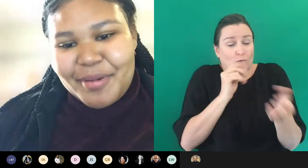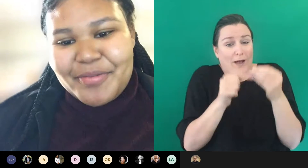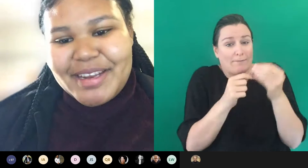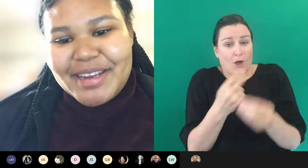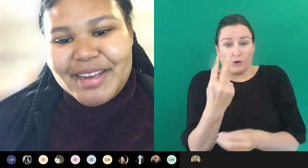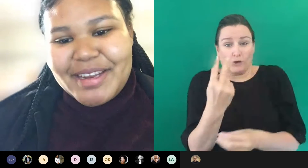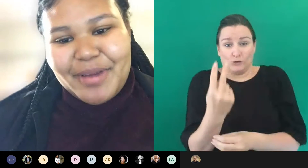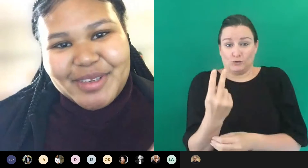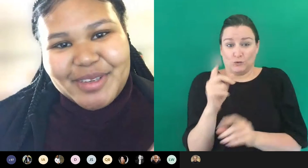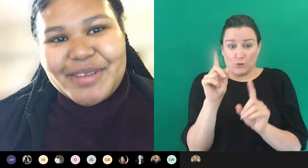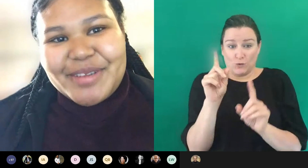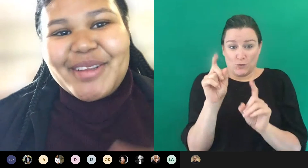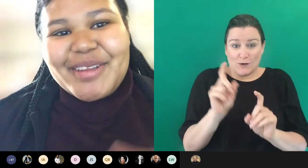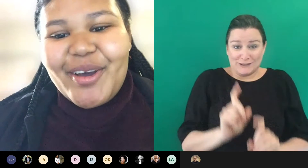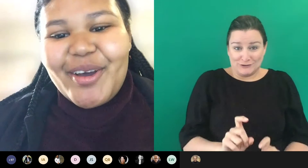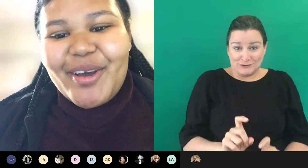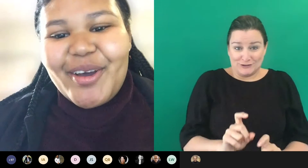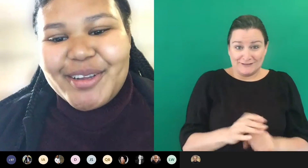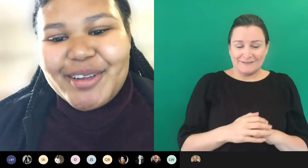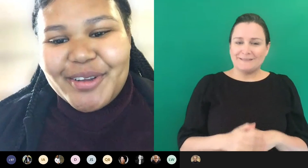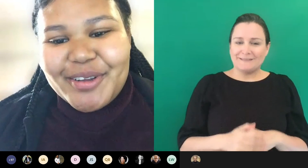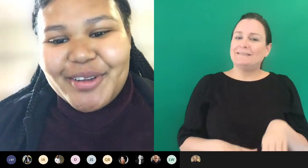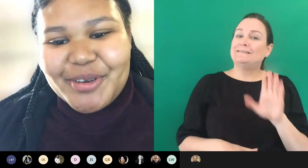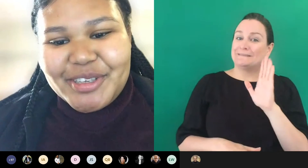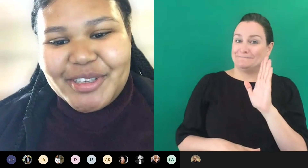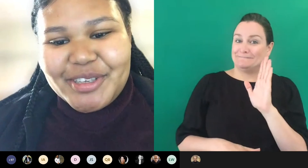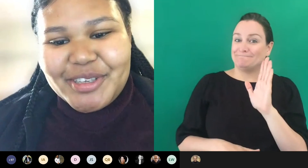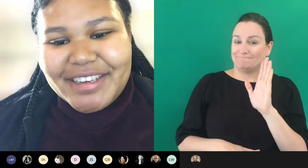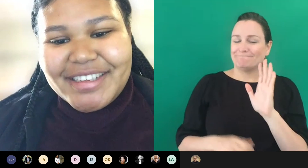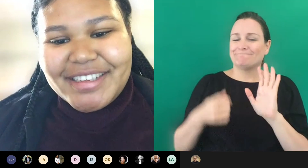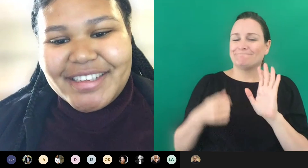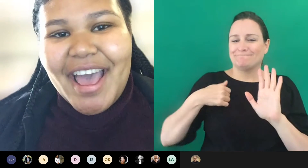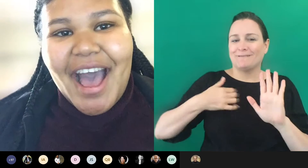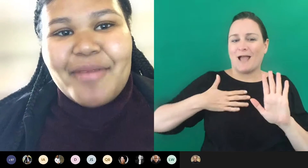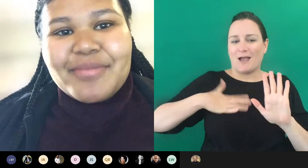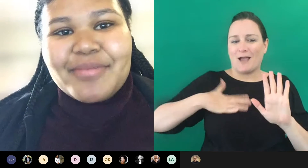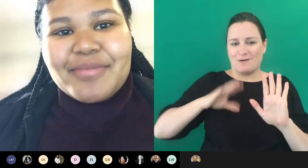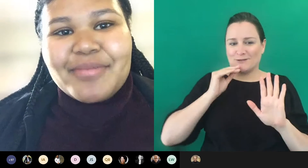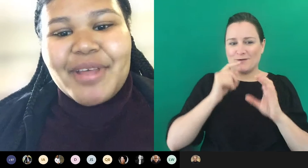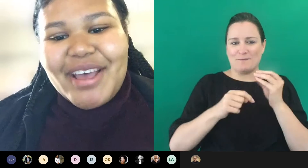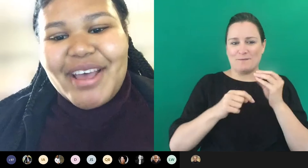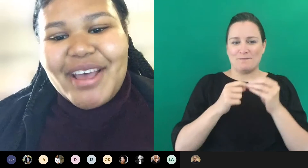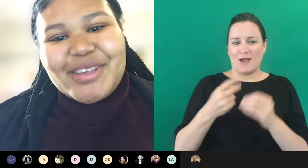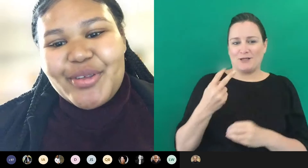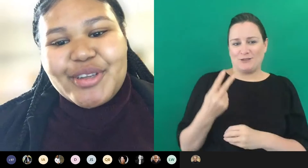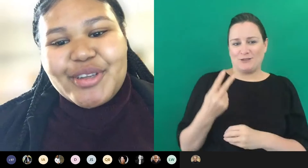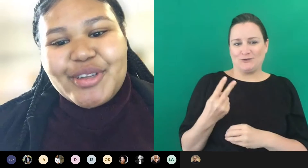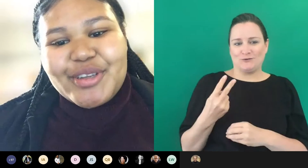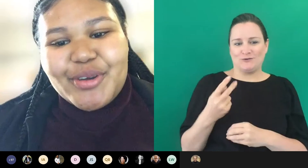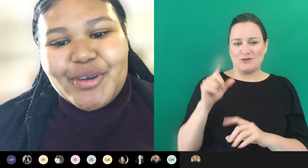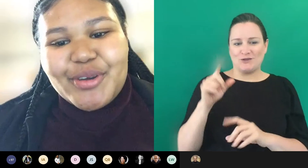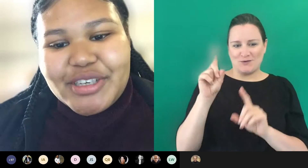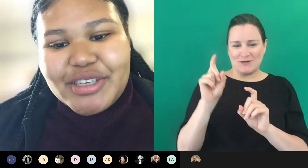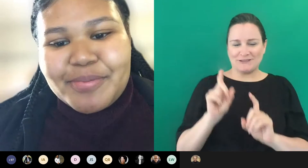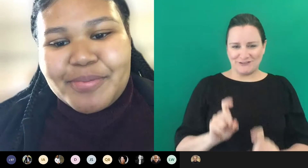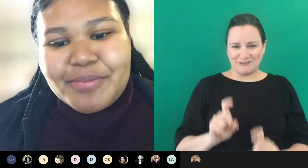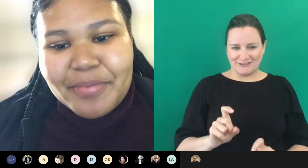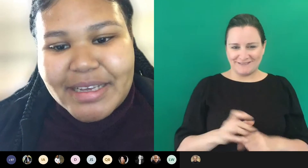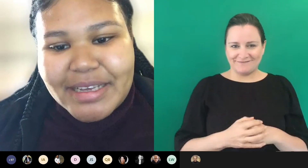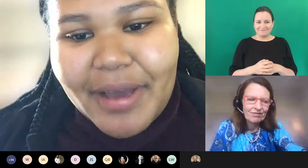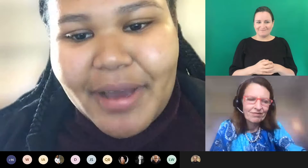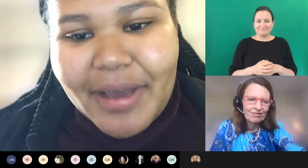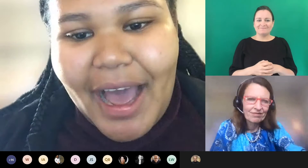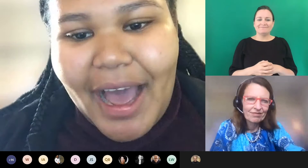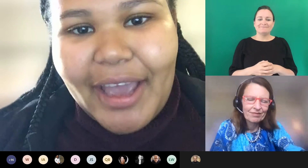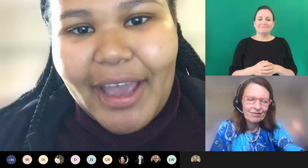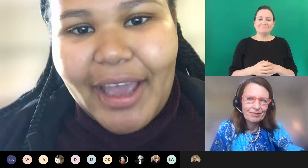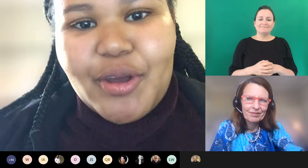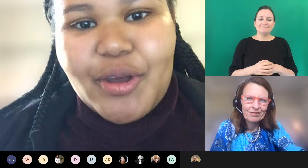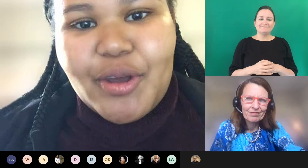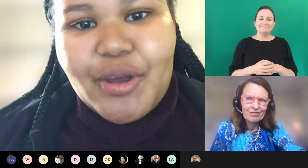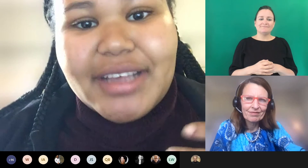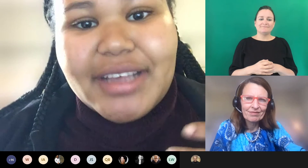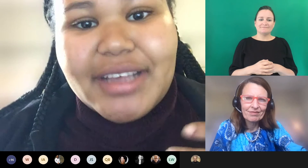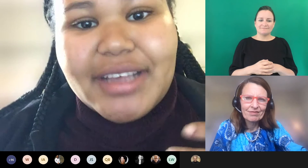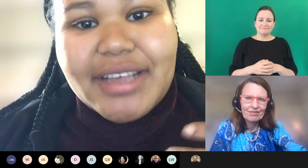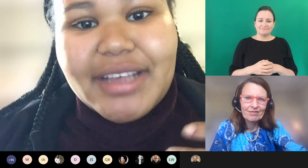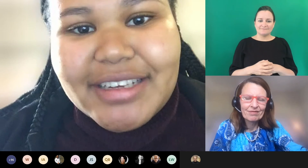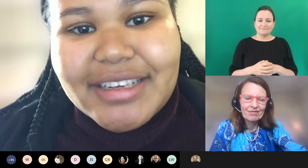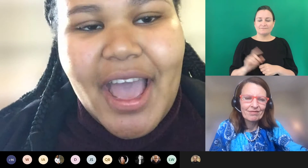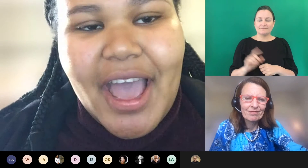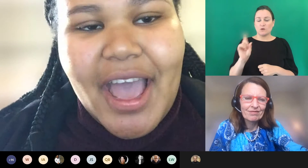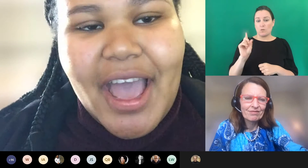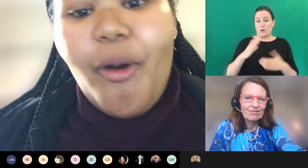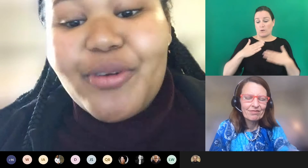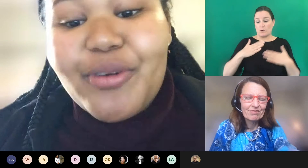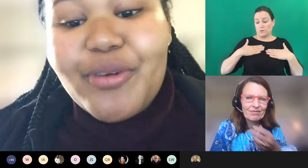Yes, thanks, Prof Madiba. I was just about to go on to our 2 questions. Yeah. So the 2 questions Prof Madiba and I,